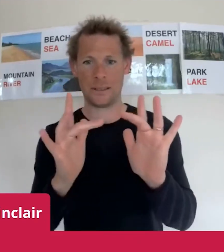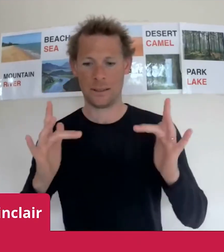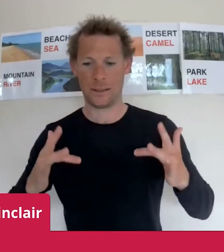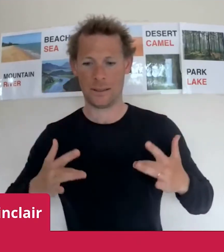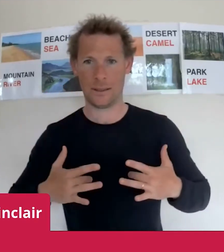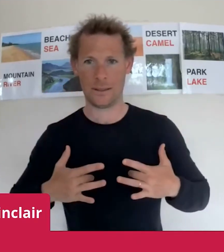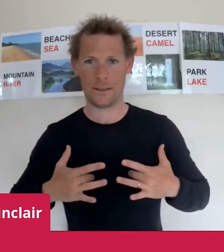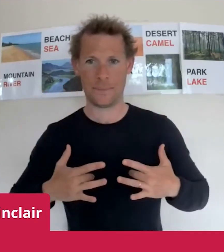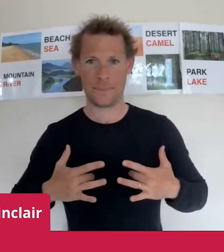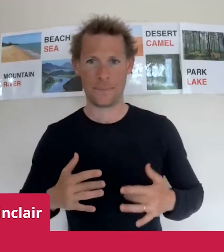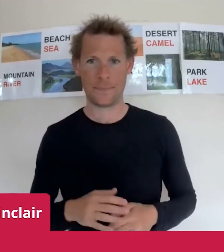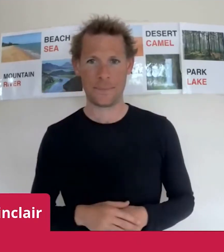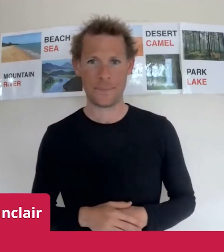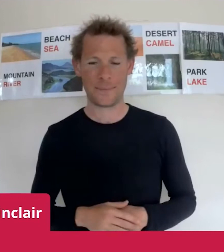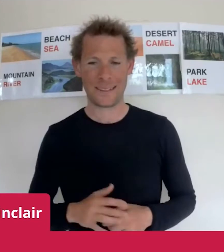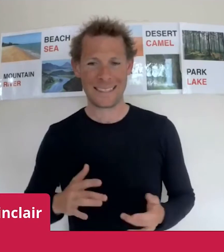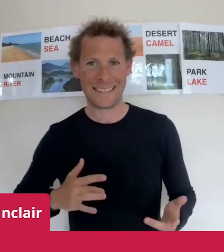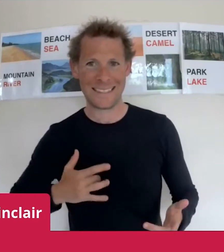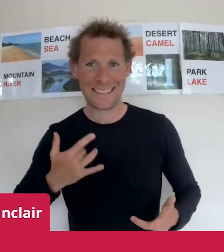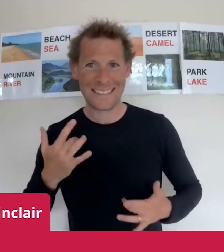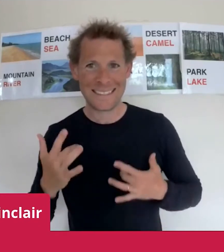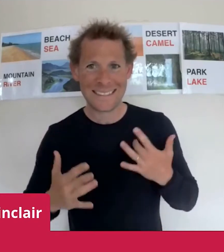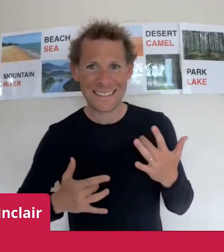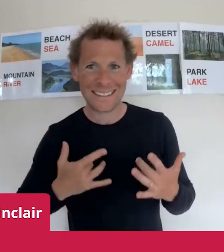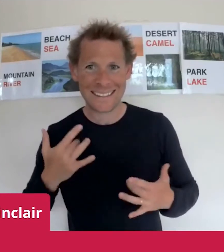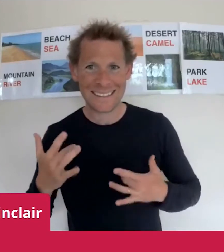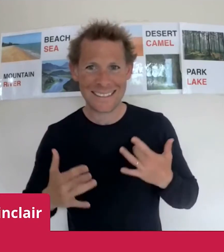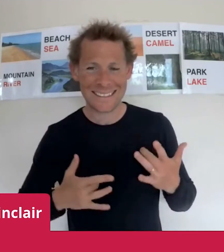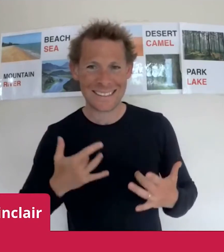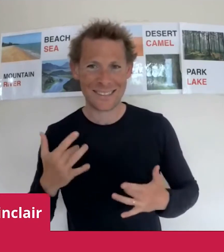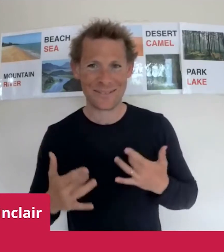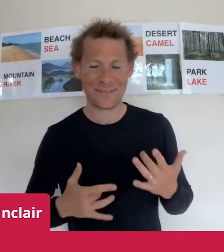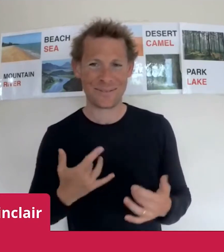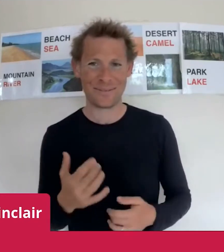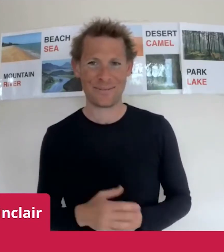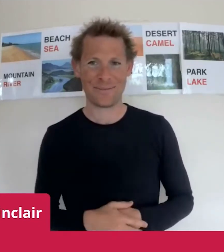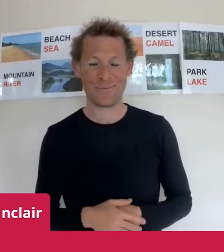So again, it's the second fingers. Excited.